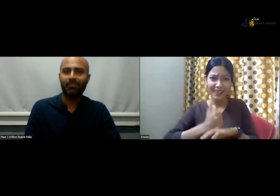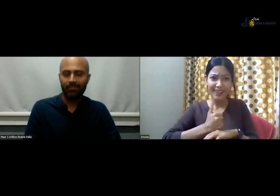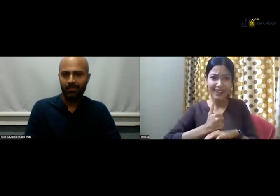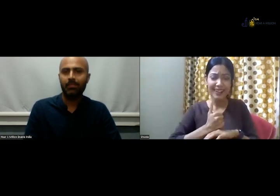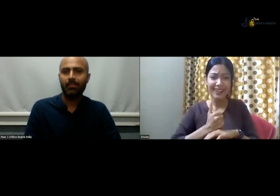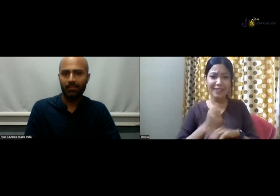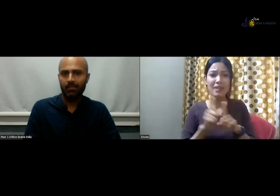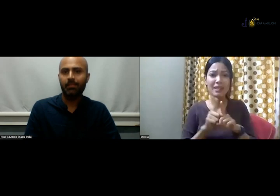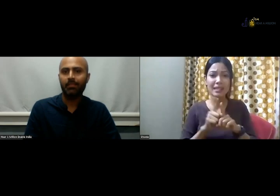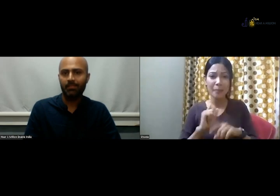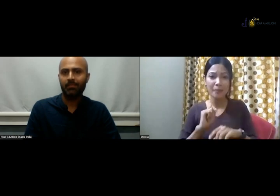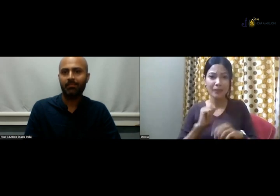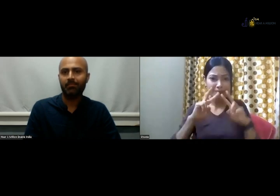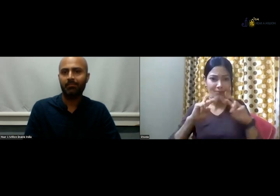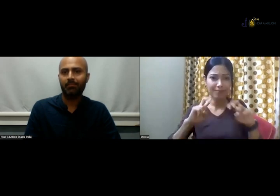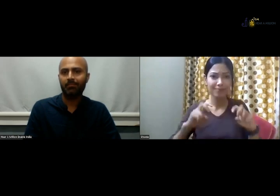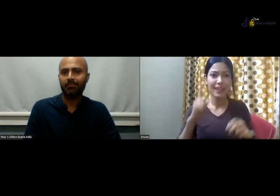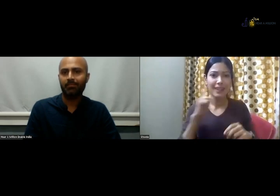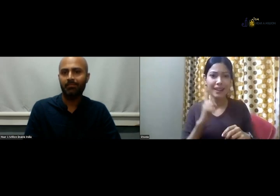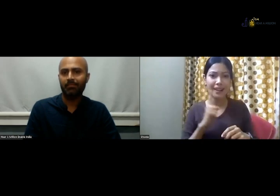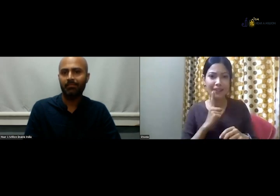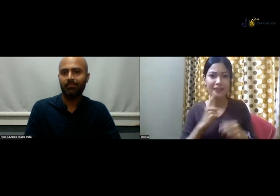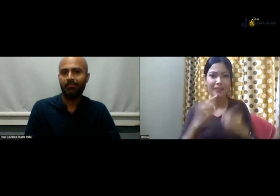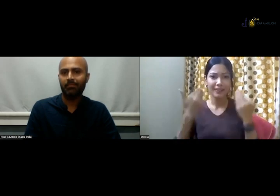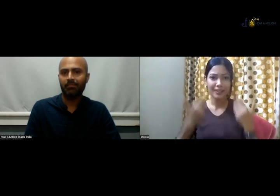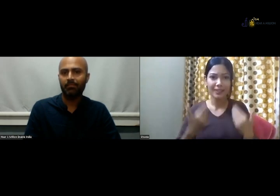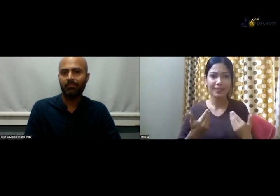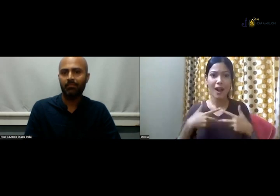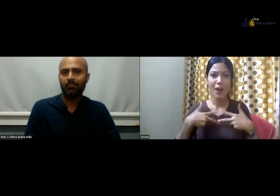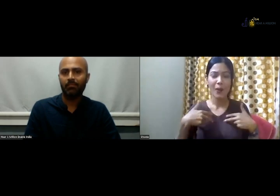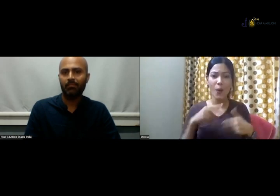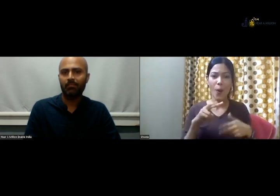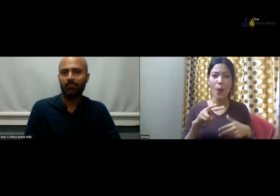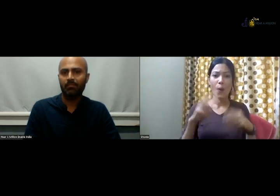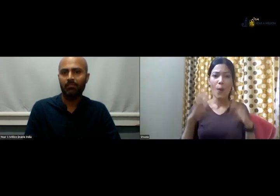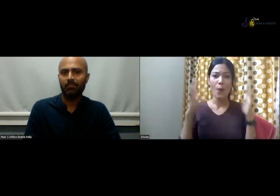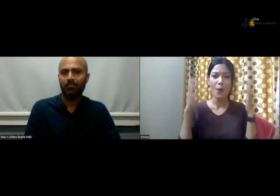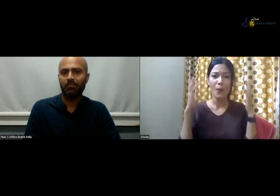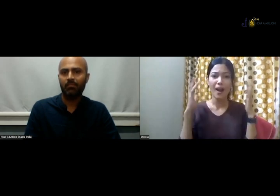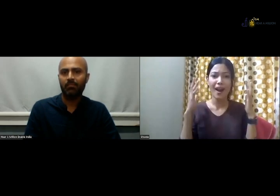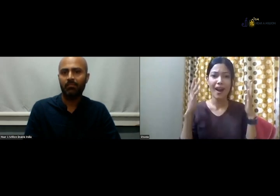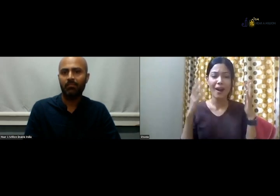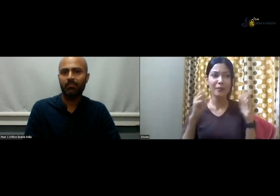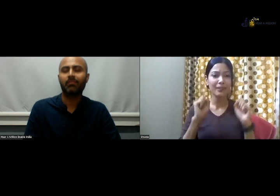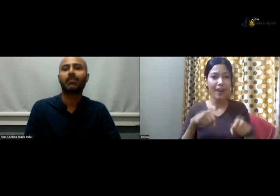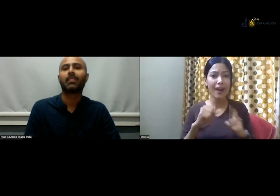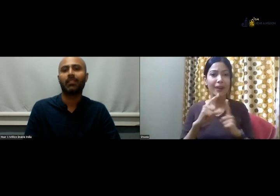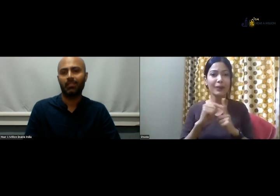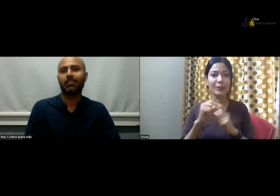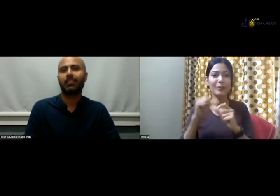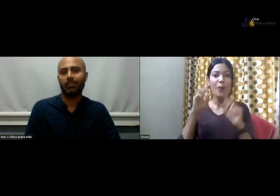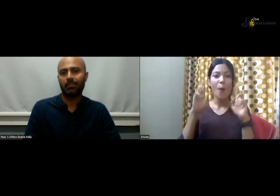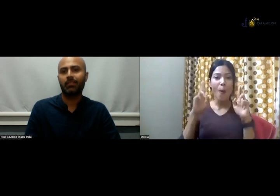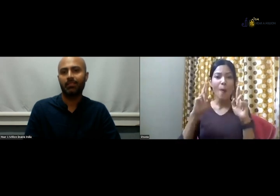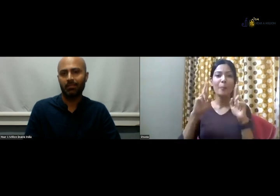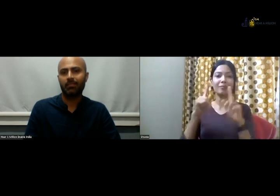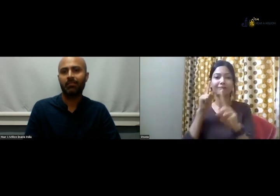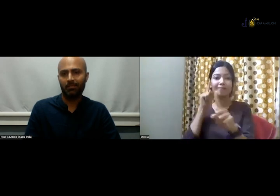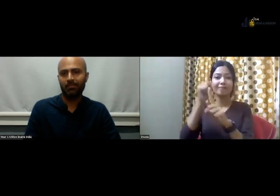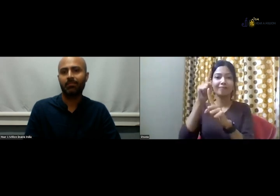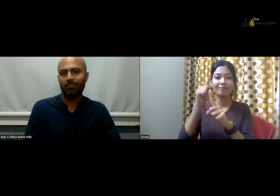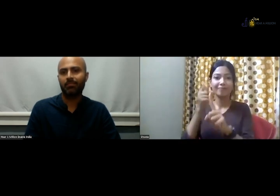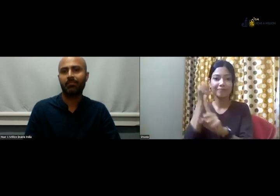me that she is the first deaf lawyer in India. She did, she studied LLB. So I was